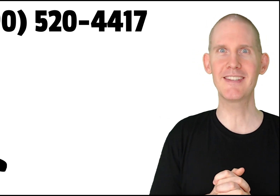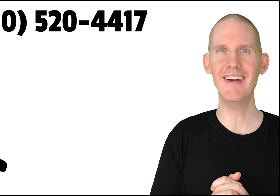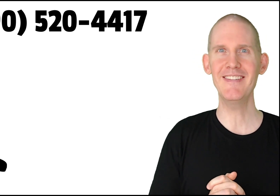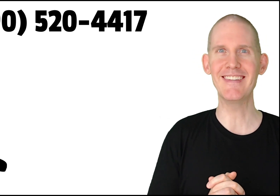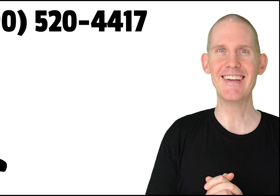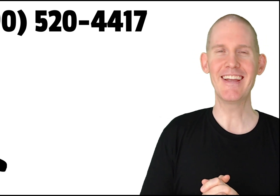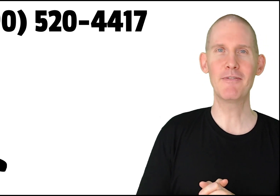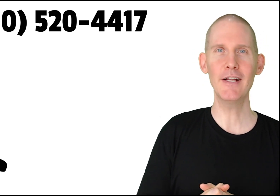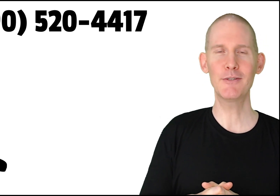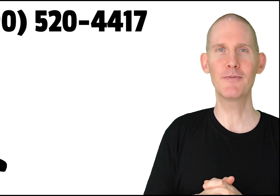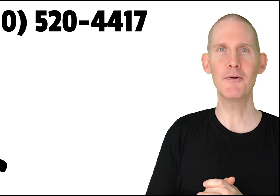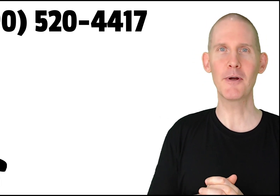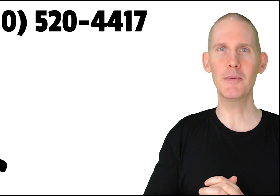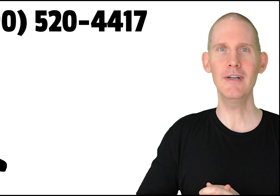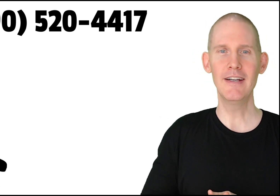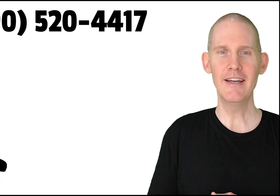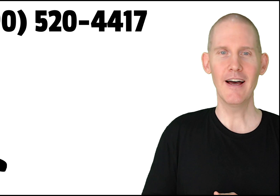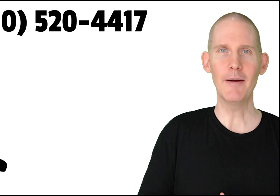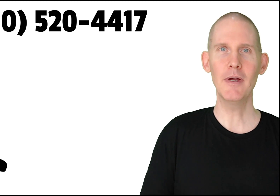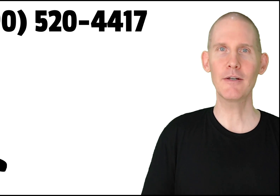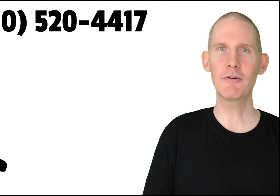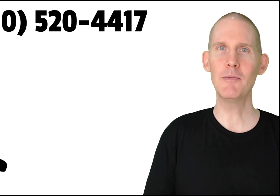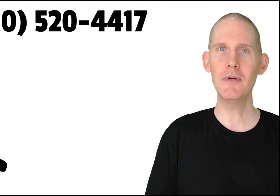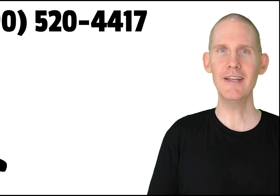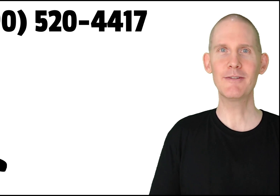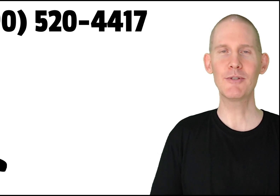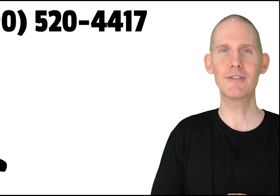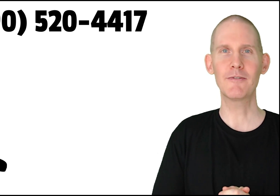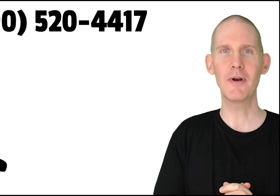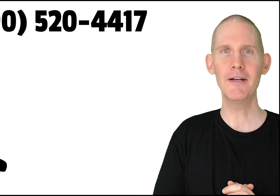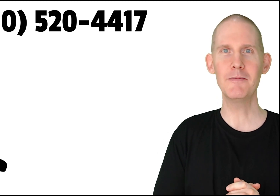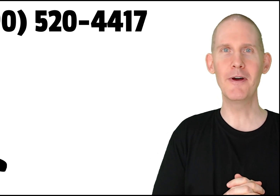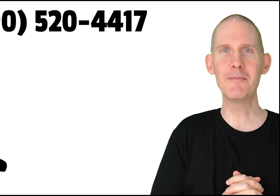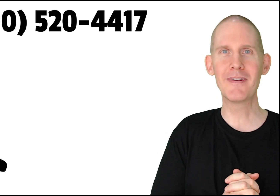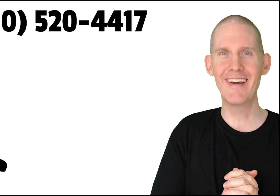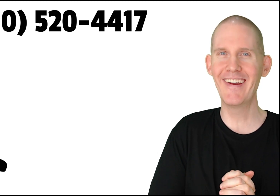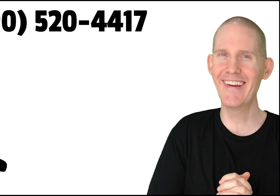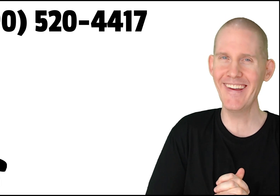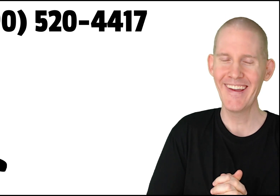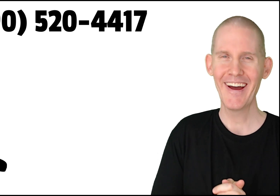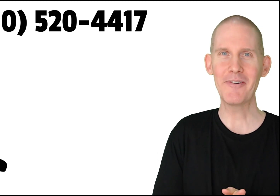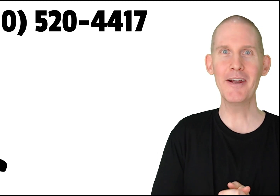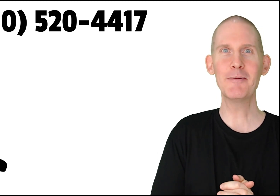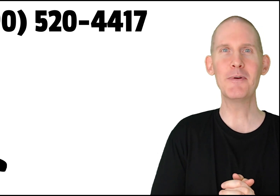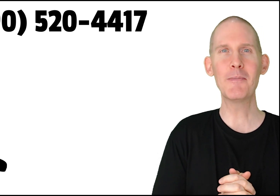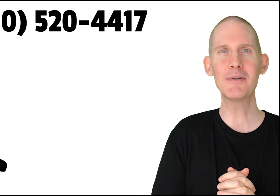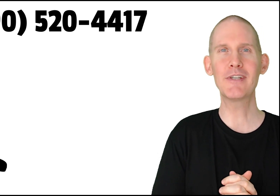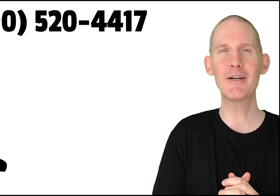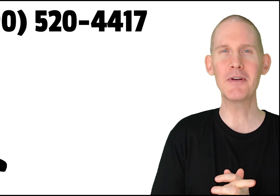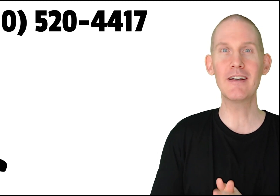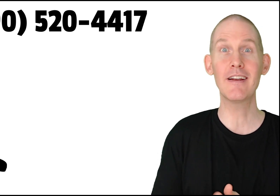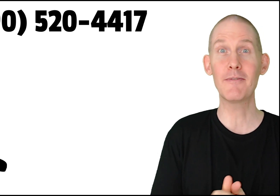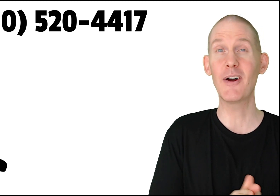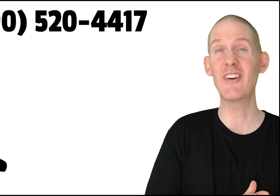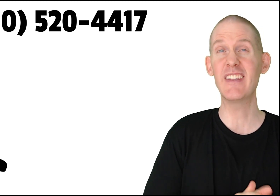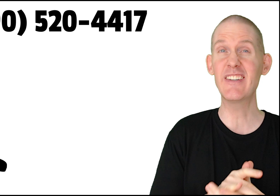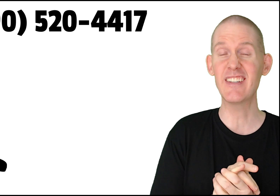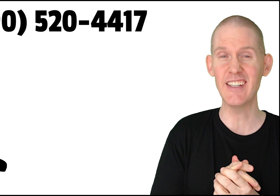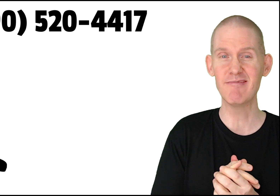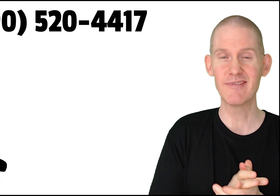490-520-4417. If that's your phone number, I'm not creepy. It's just a random number, a random number generator that I found on the internet. All